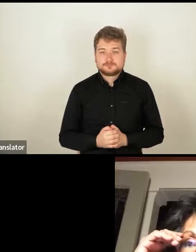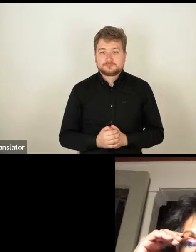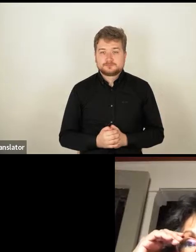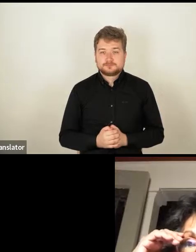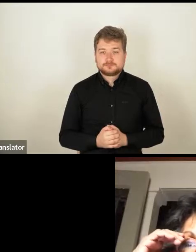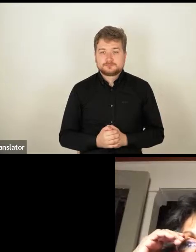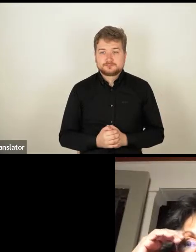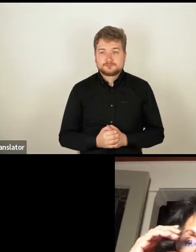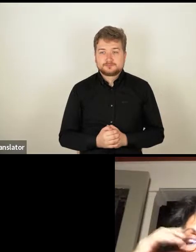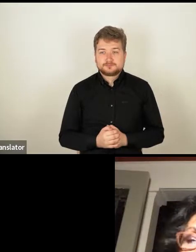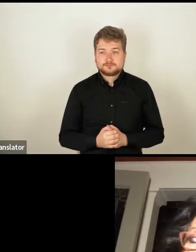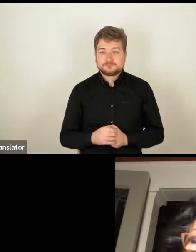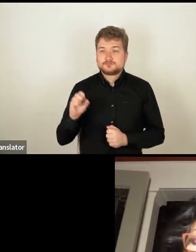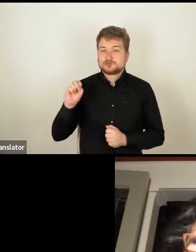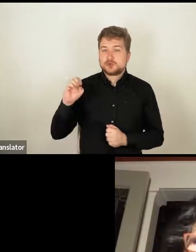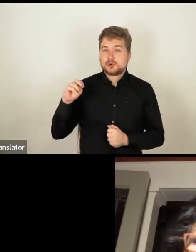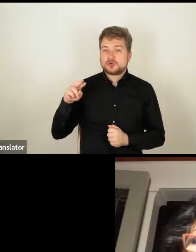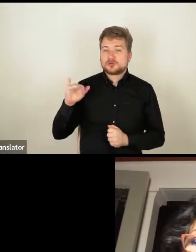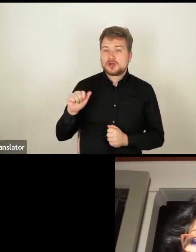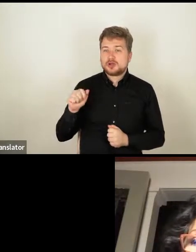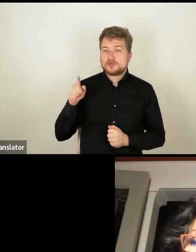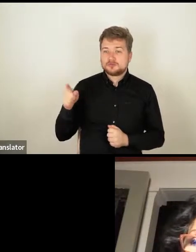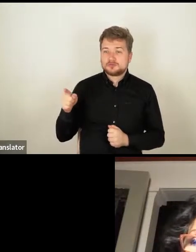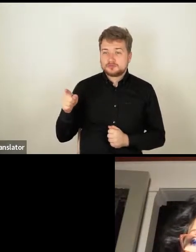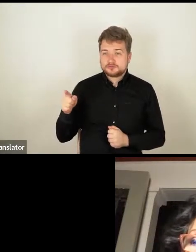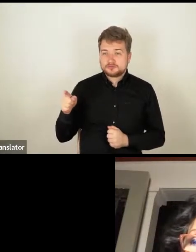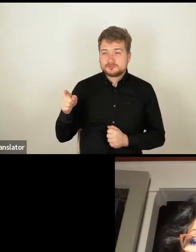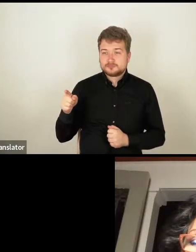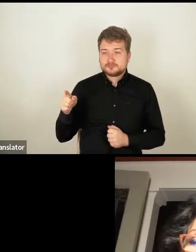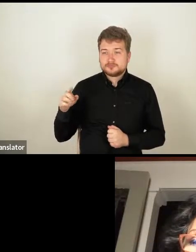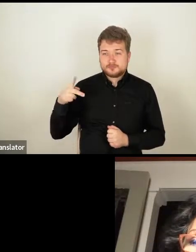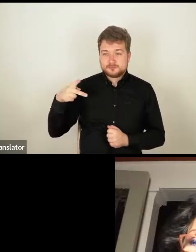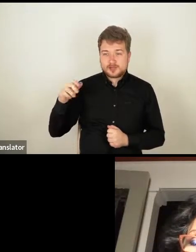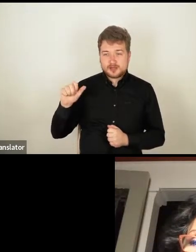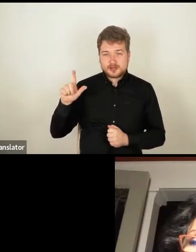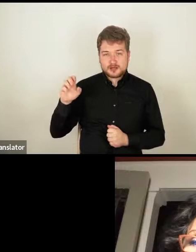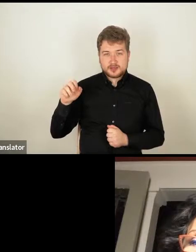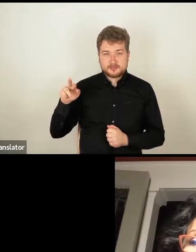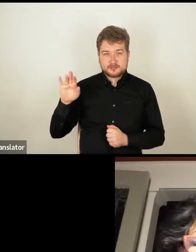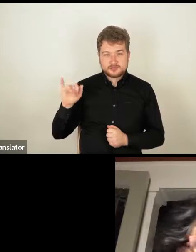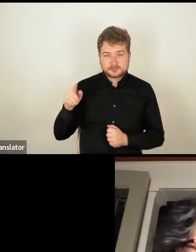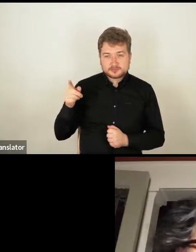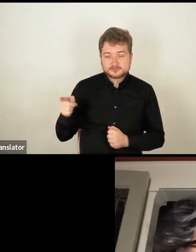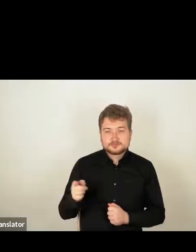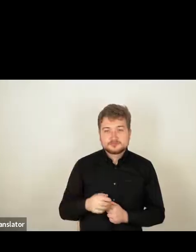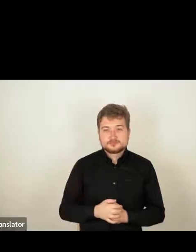Sonia Palmieri. Dear Sonia, your final statement.